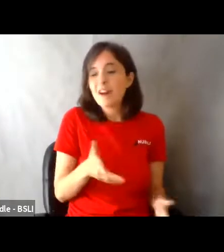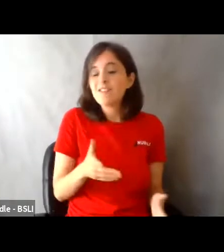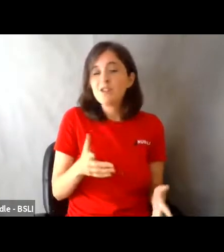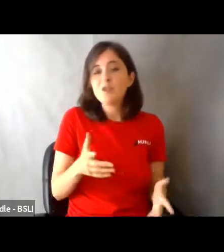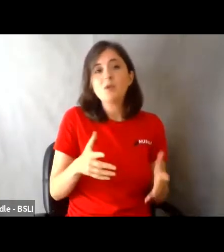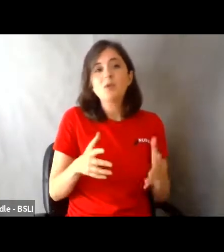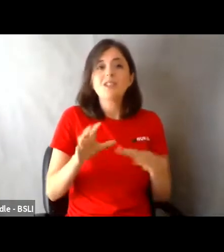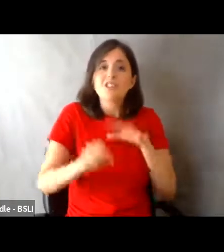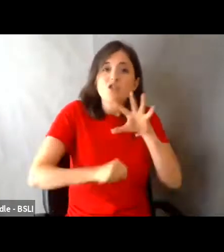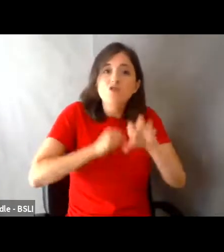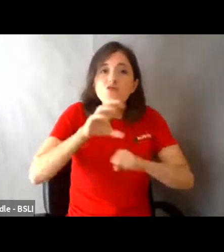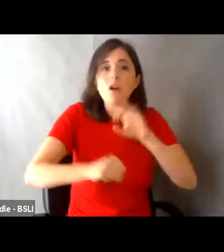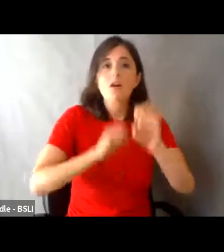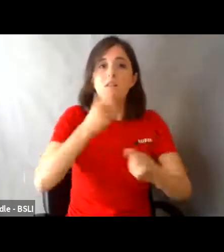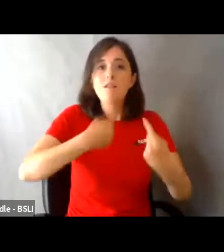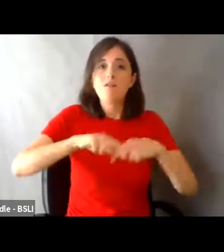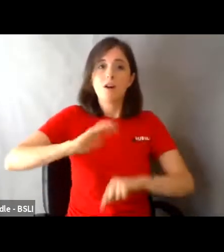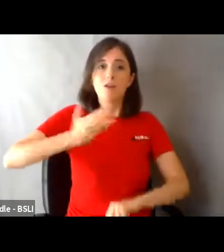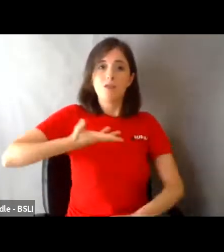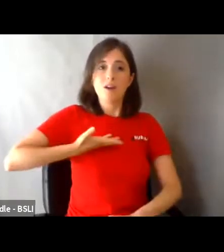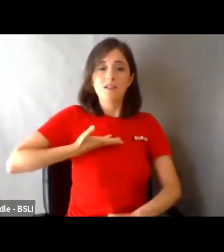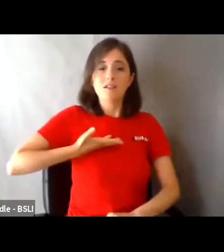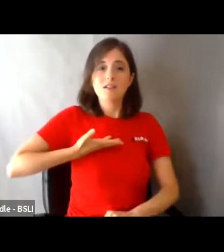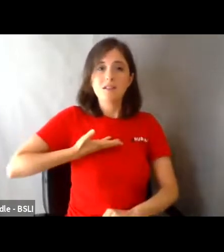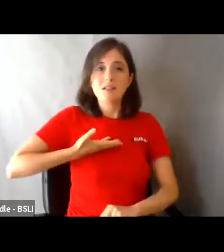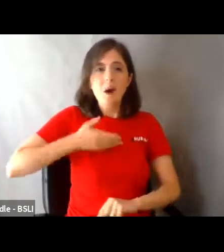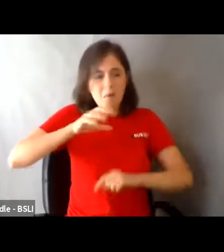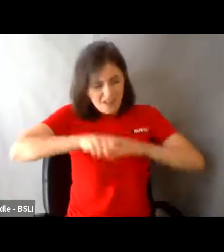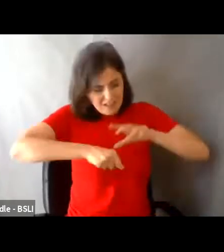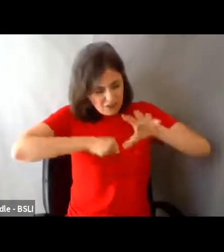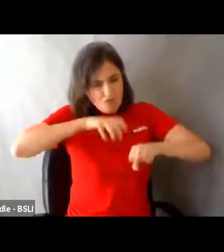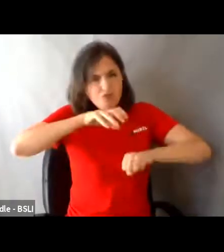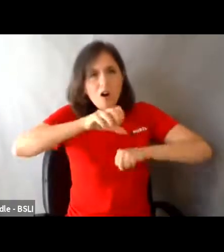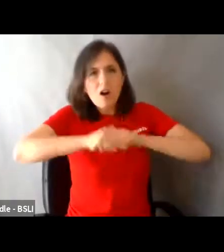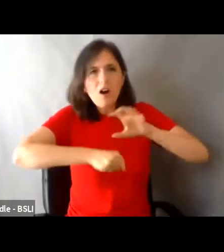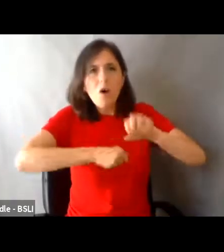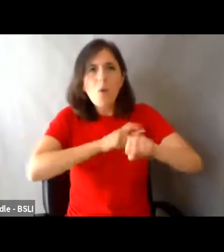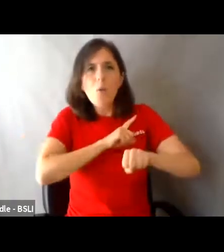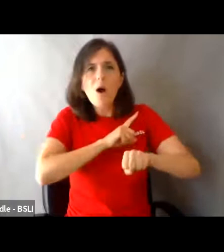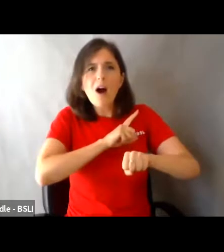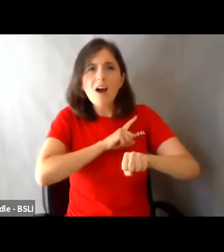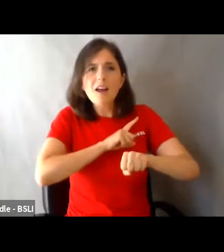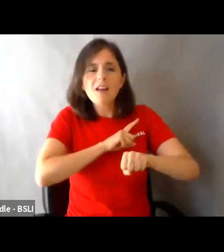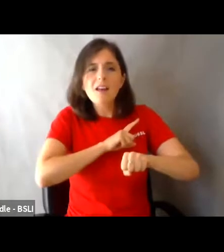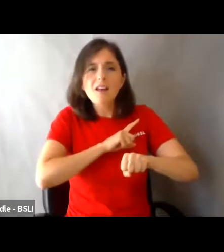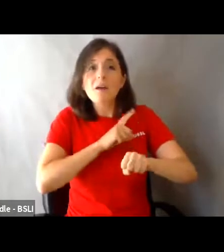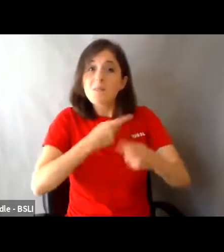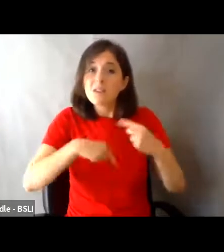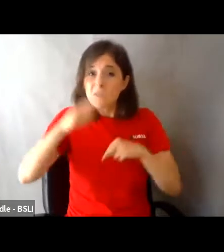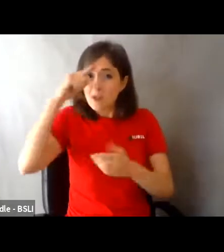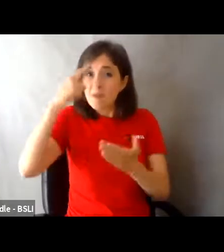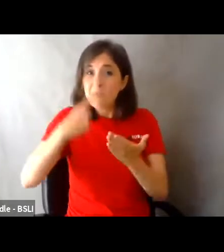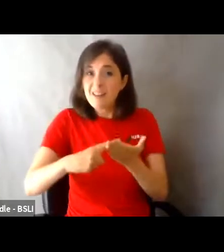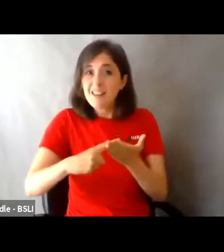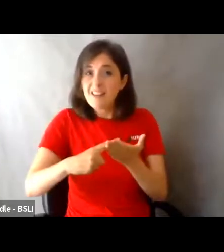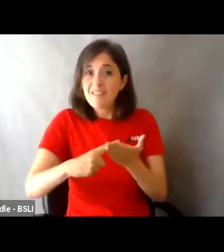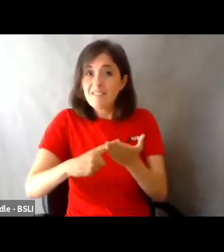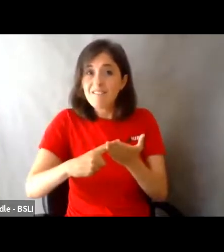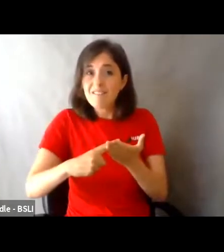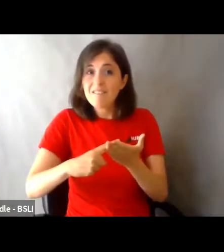But I think that the reason why we struggle for those rights is because we believe that a society is